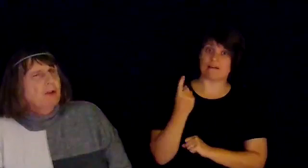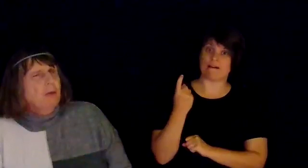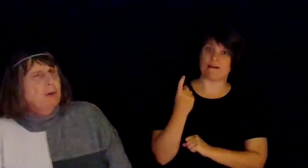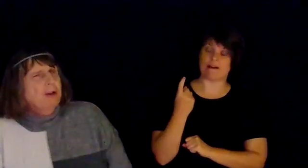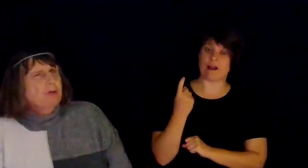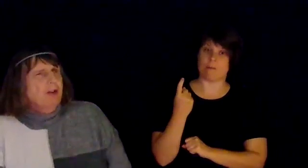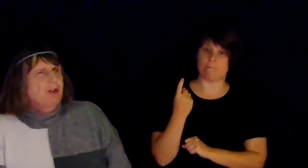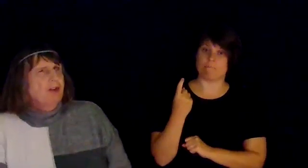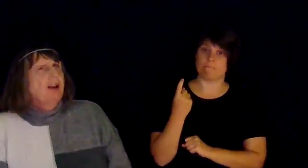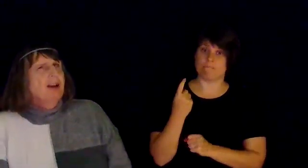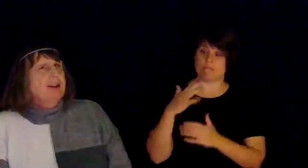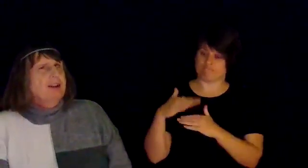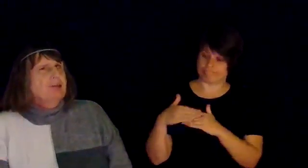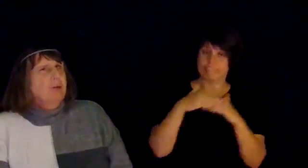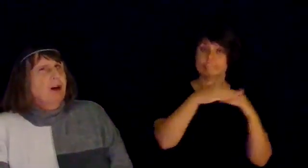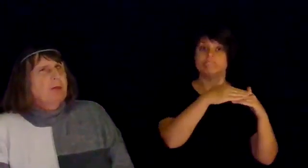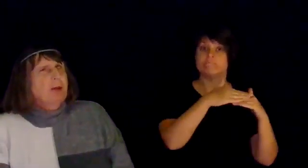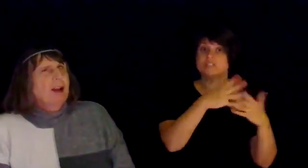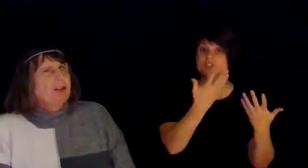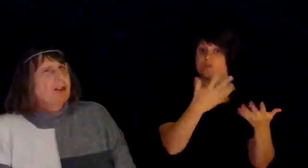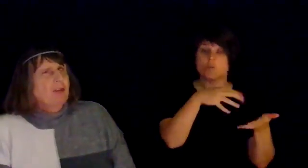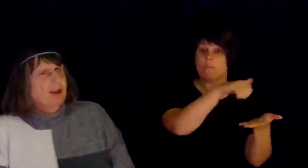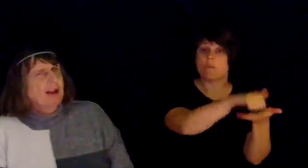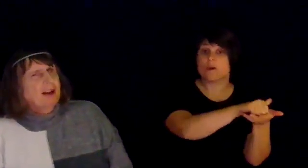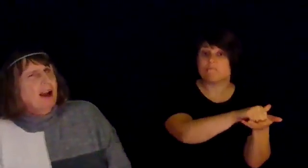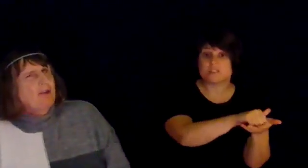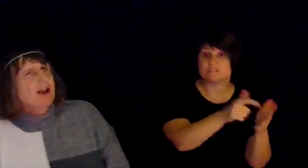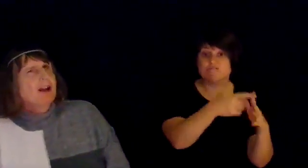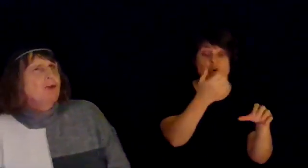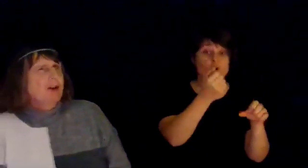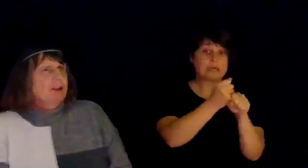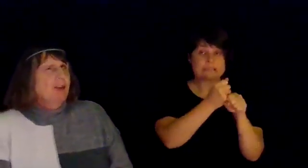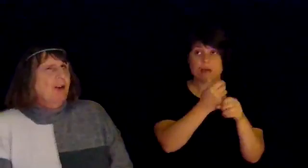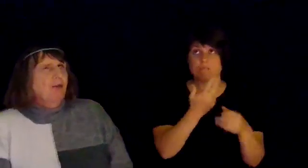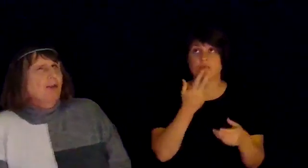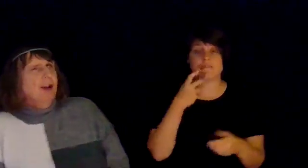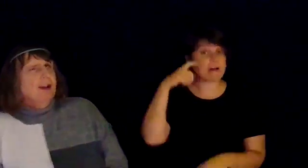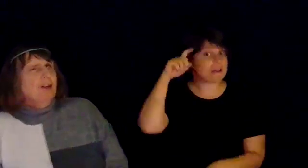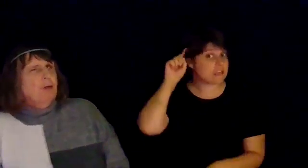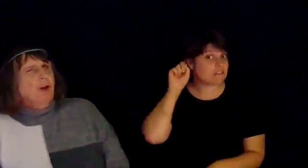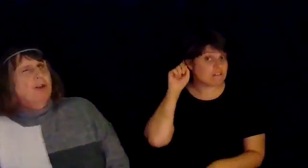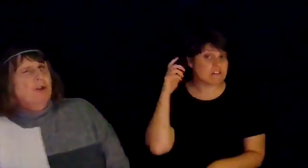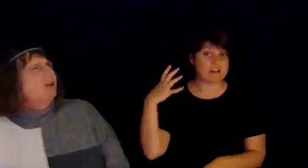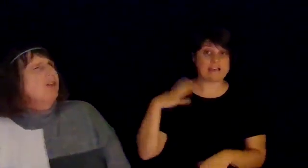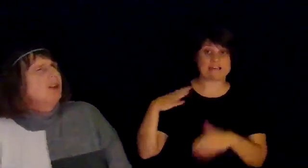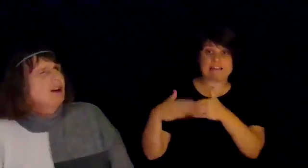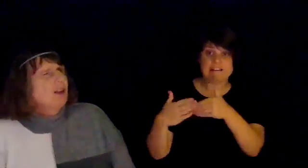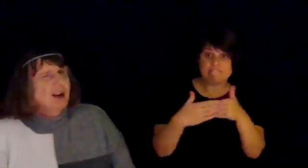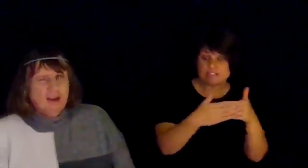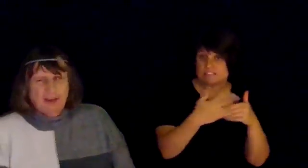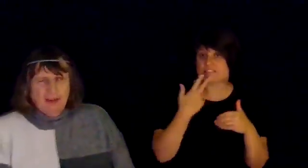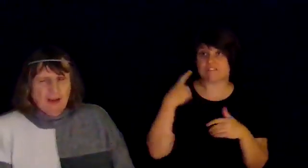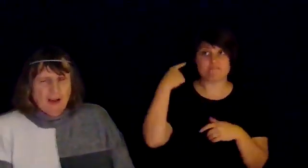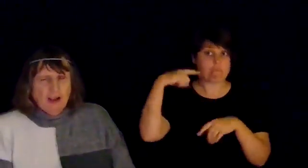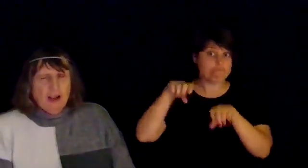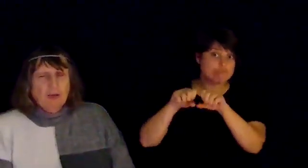me to appointments, etc. Might be perhaps getting a hearing aid fixed because it's broken or something like